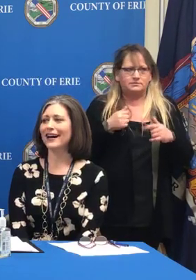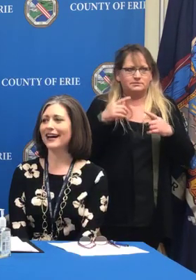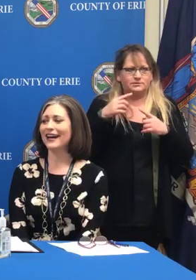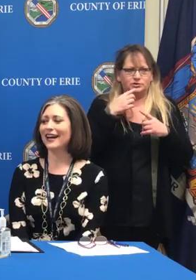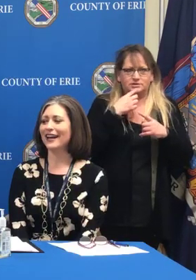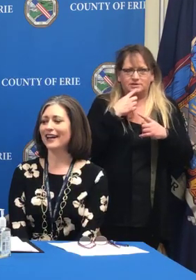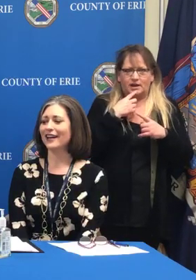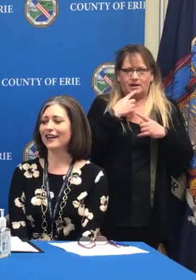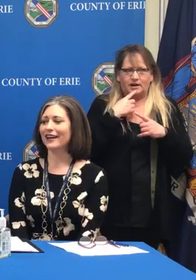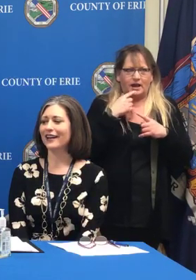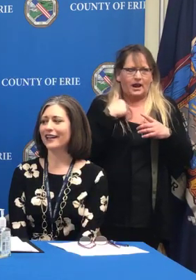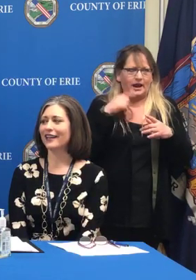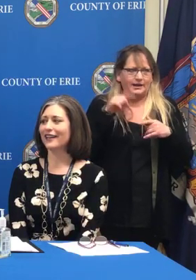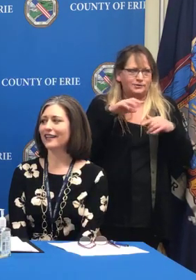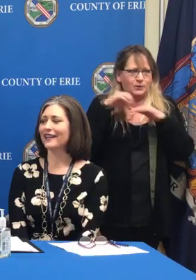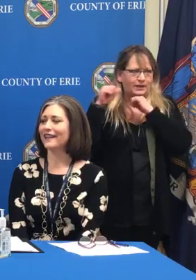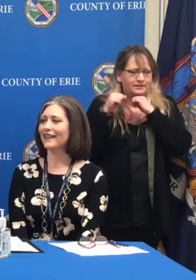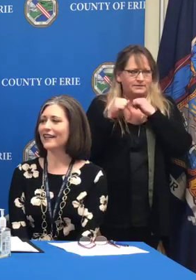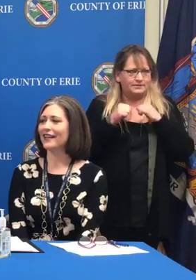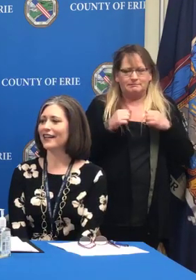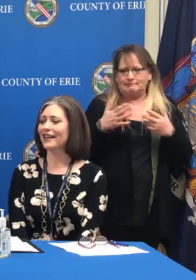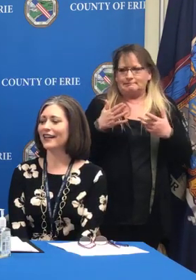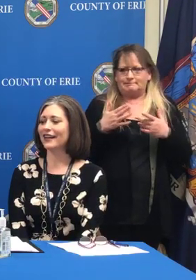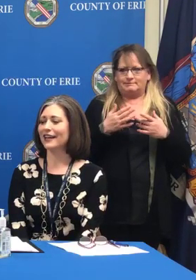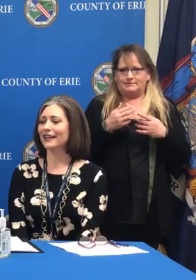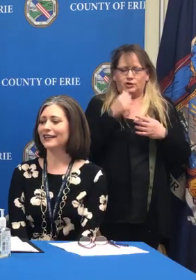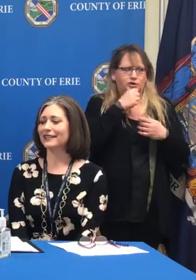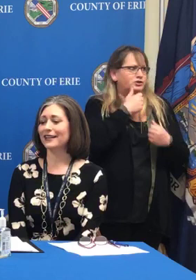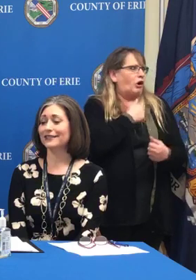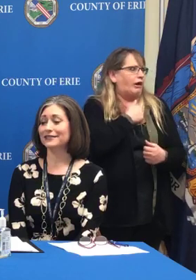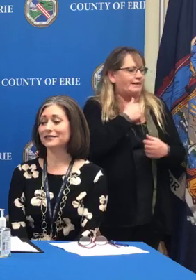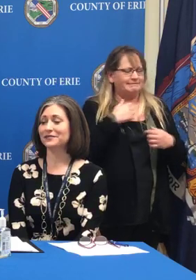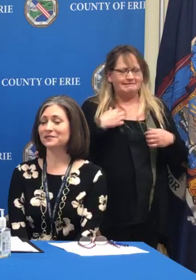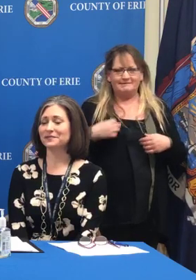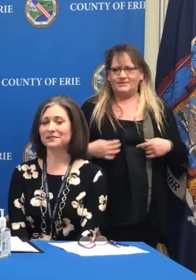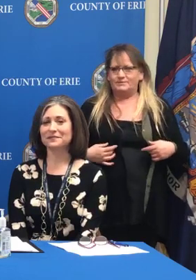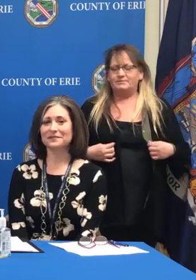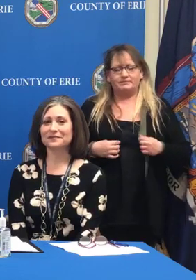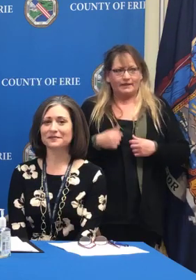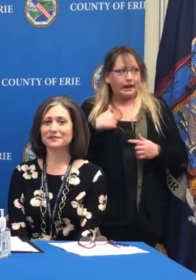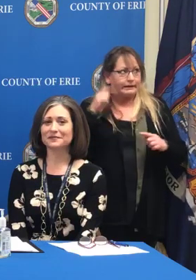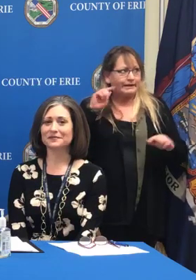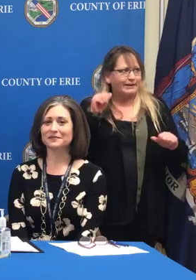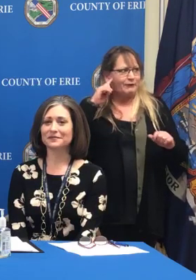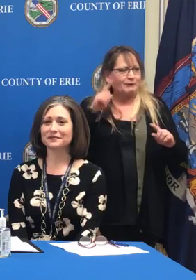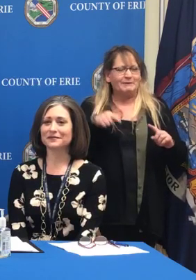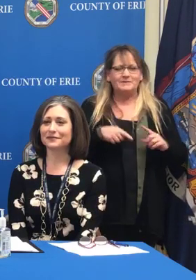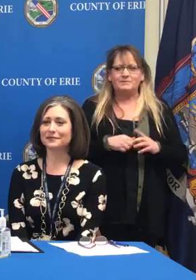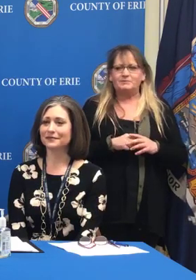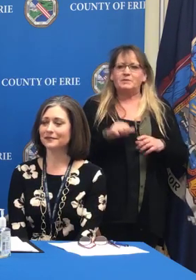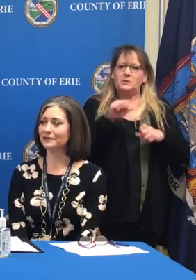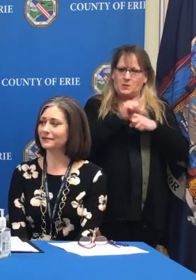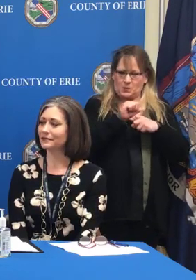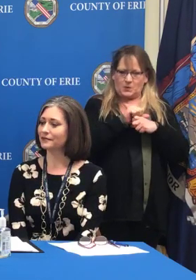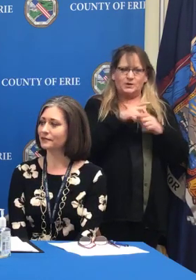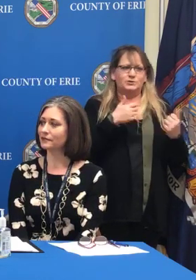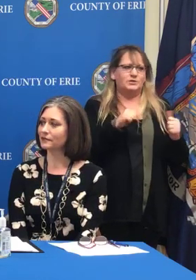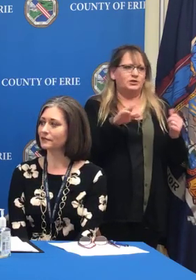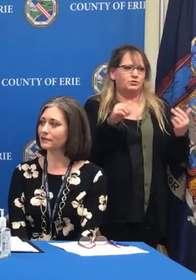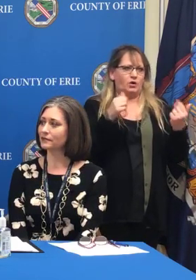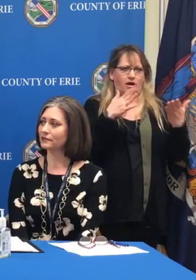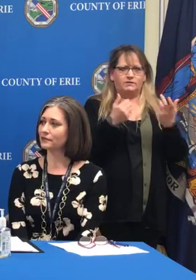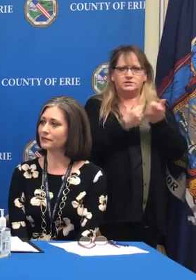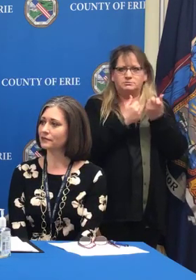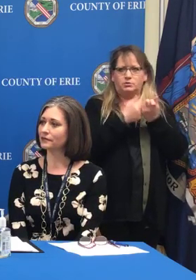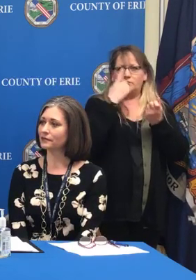We can hear you, whoever you are. I'm going to lower that. It's all right. We are working and to offer support with regards